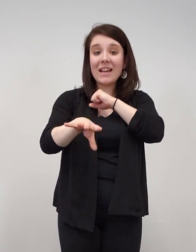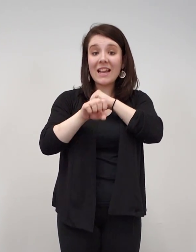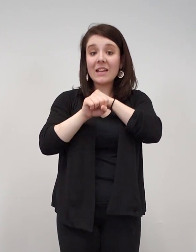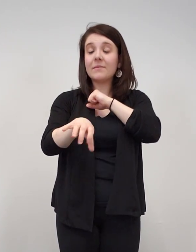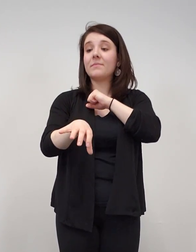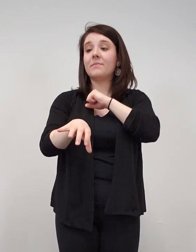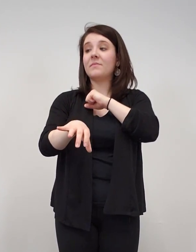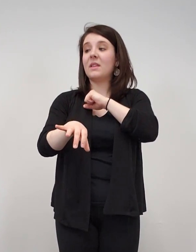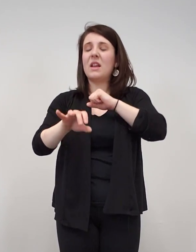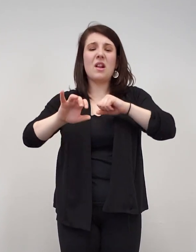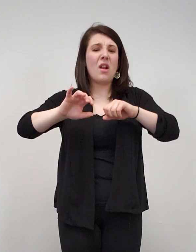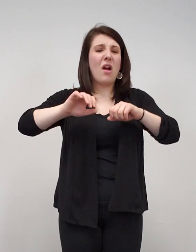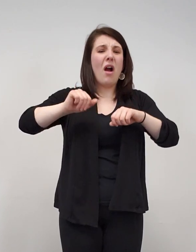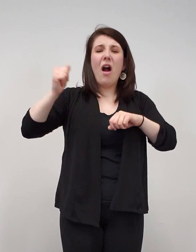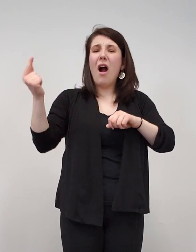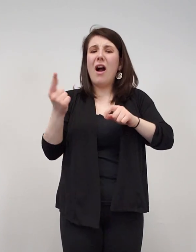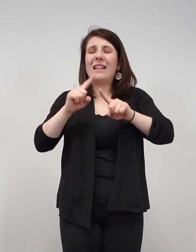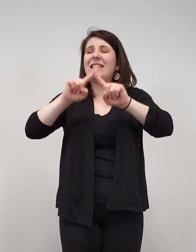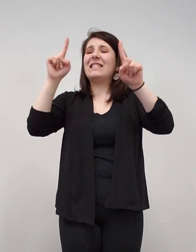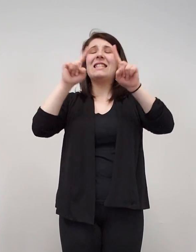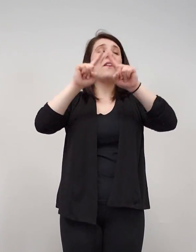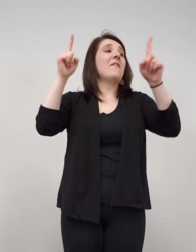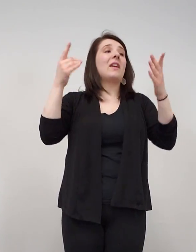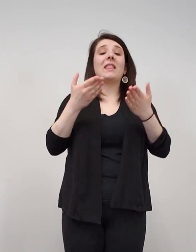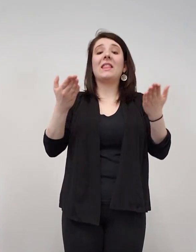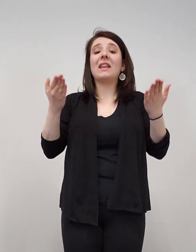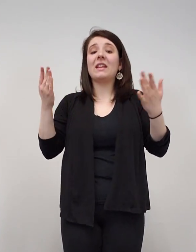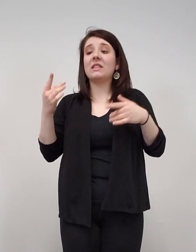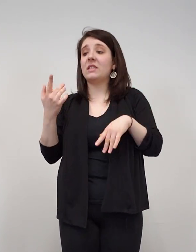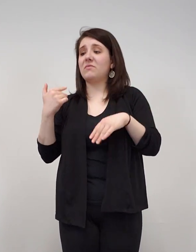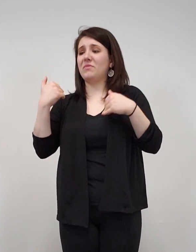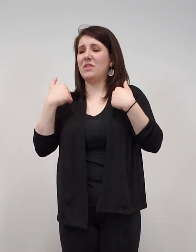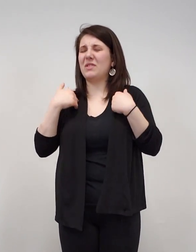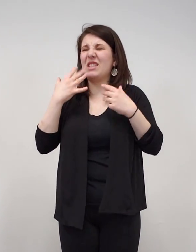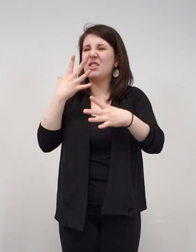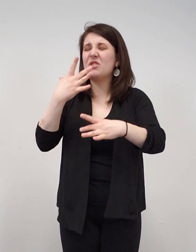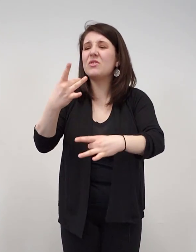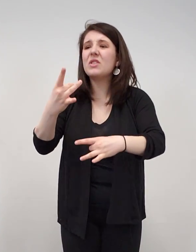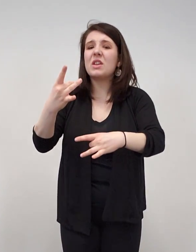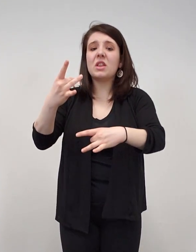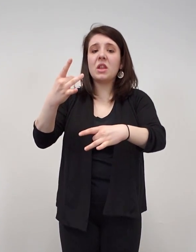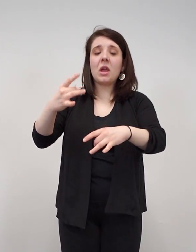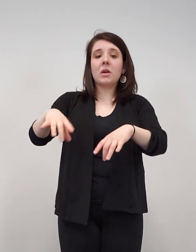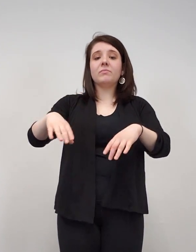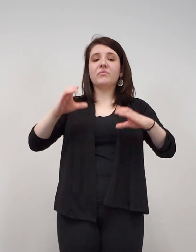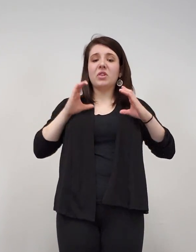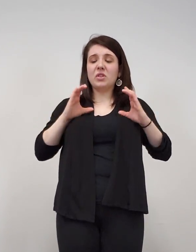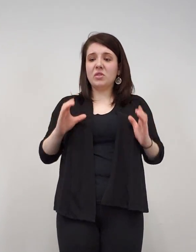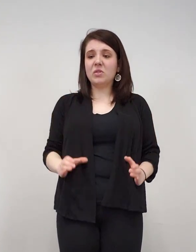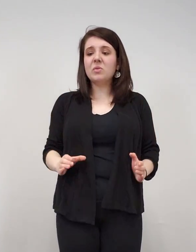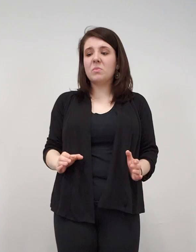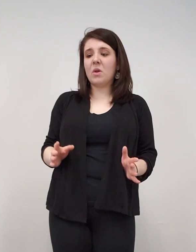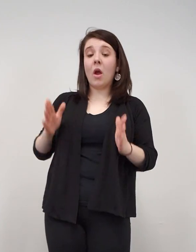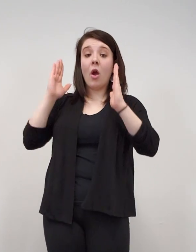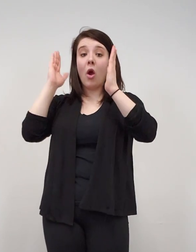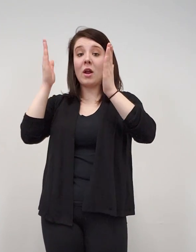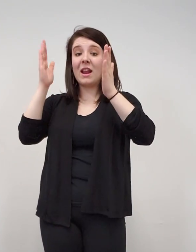really created the consumer-oriented economy of the 1920s. The American family in the